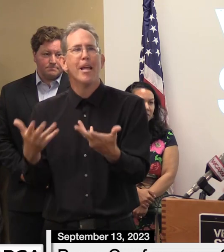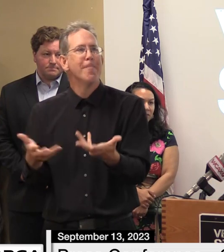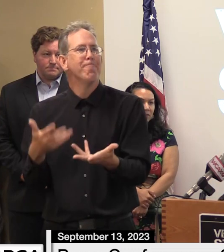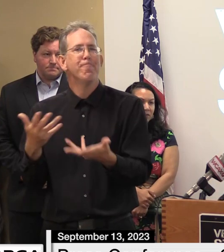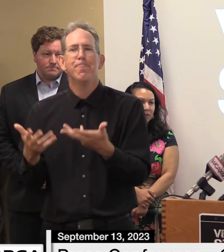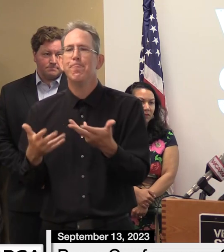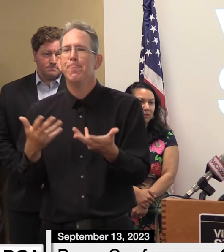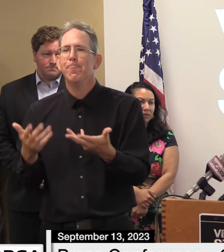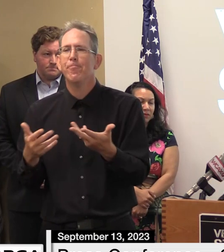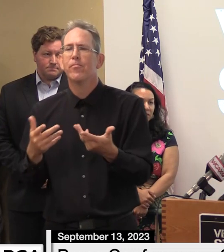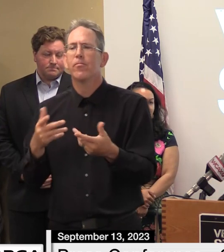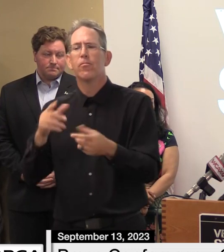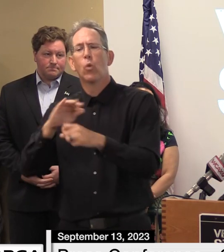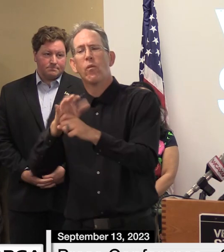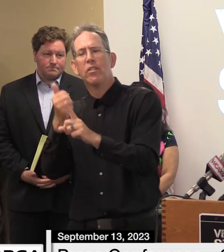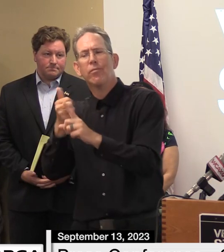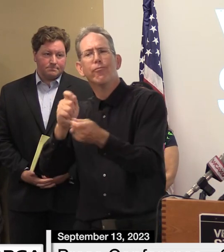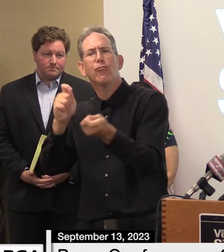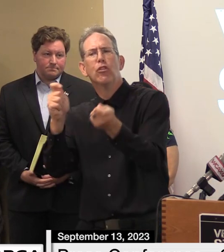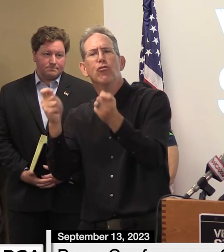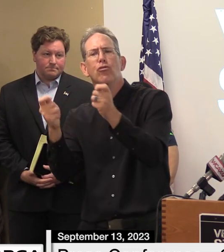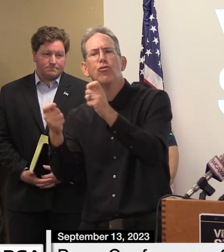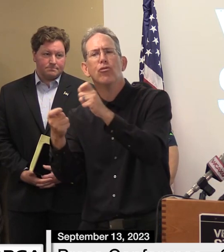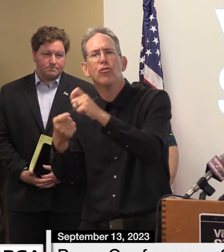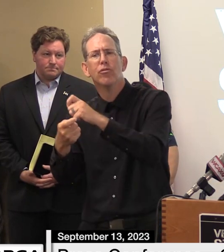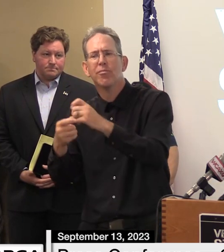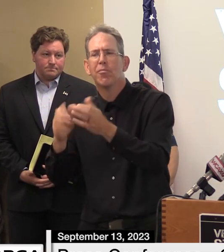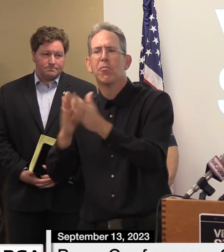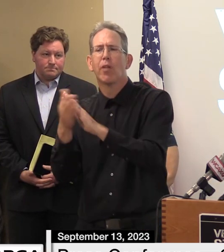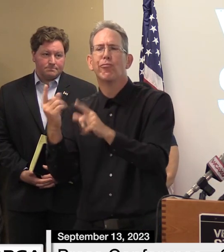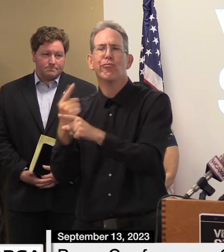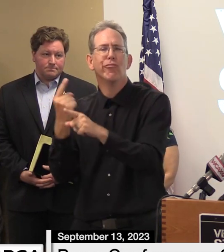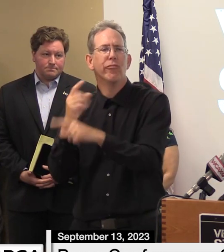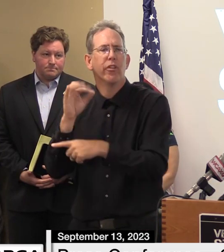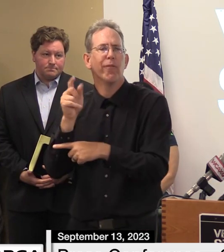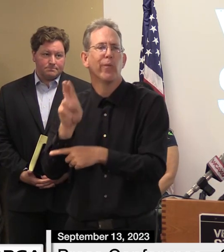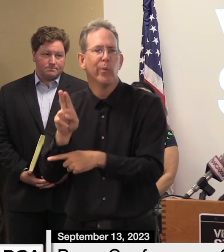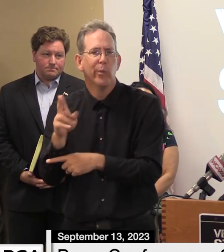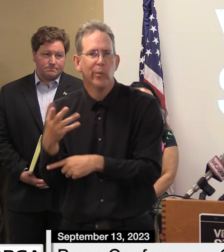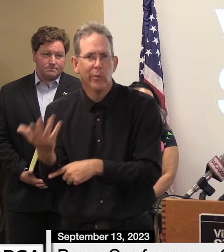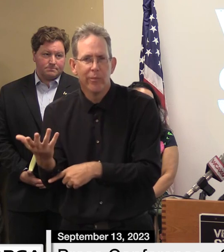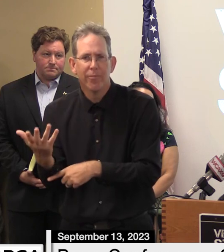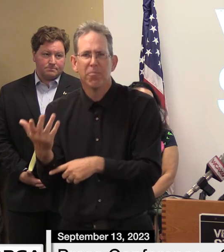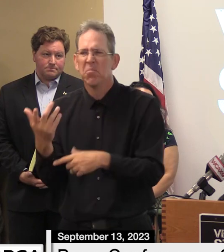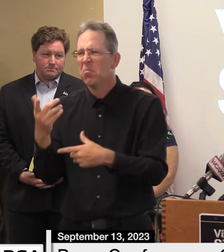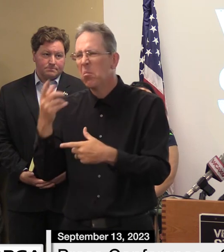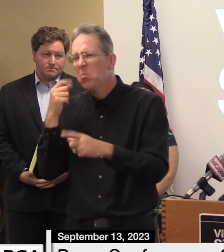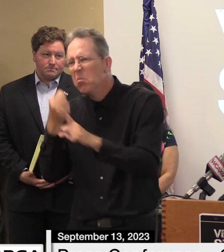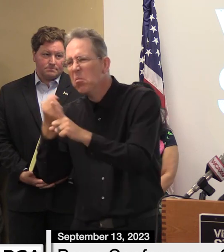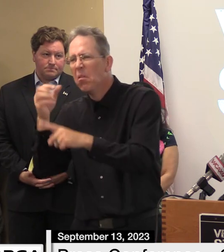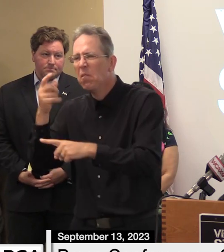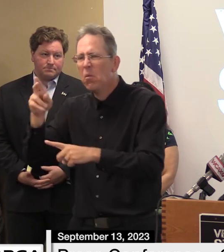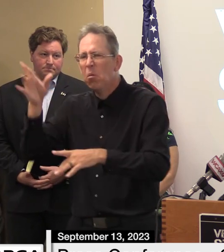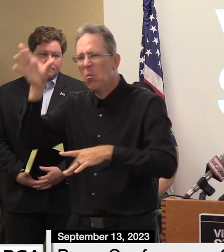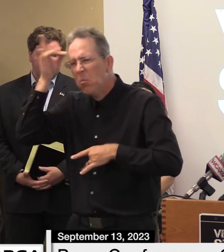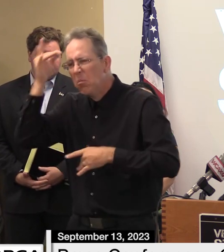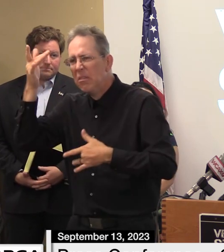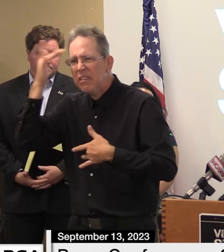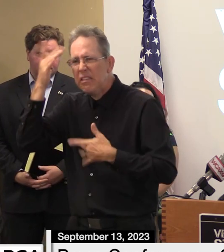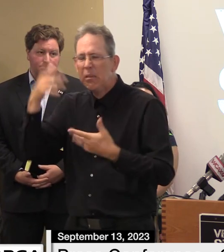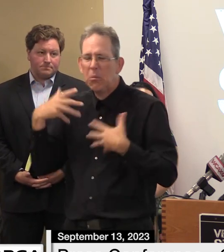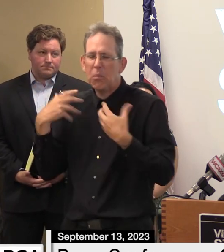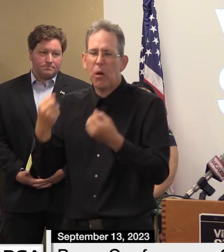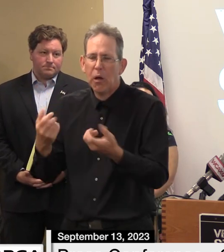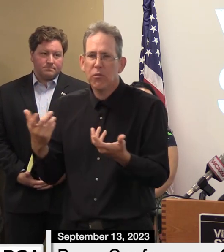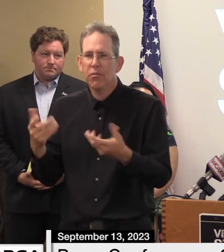transformed into more of a flu-like symptom and disease. So we feel